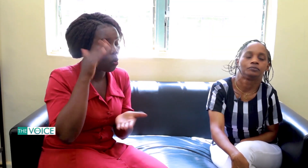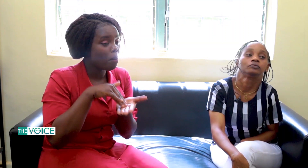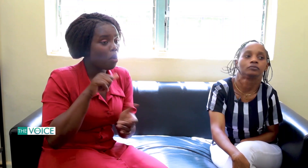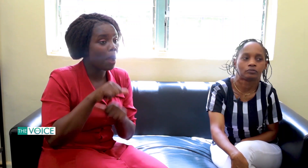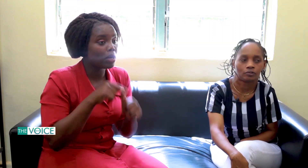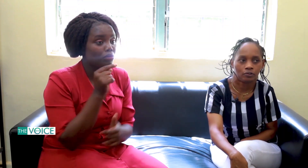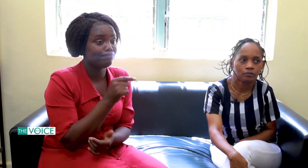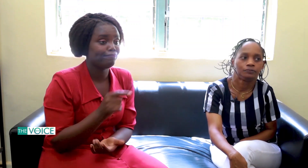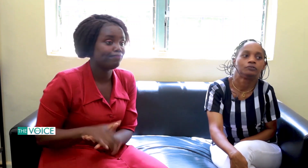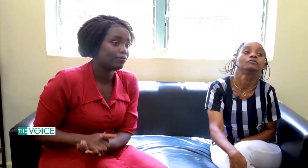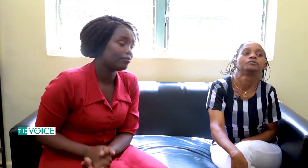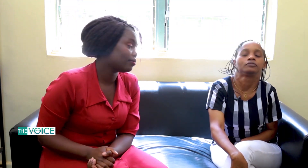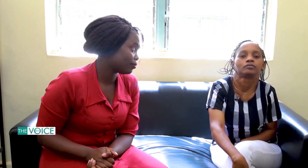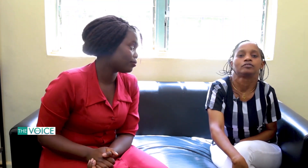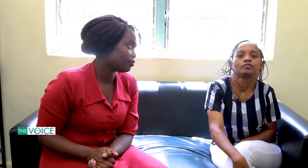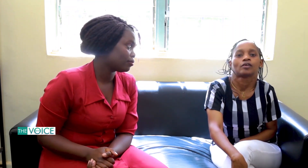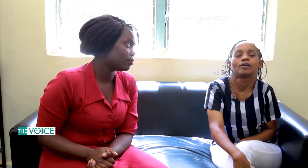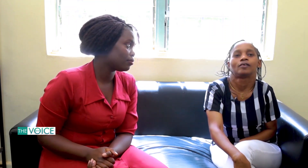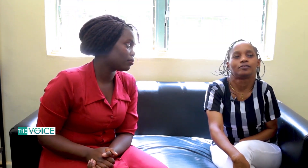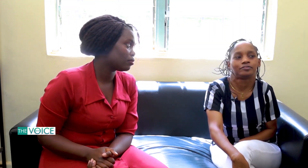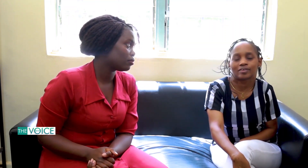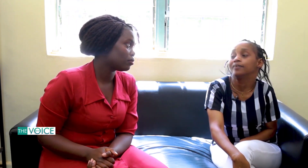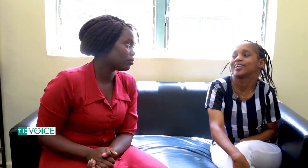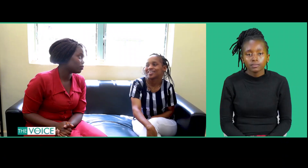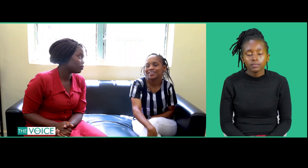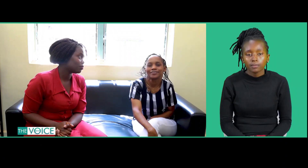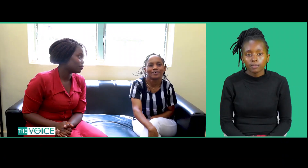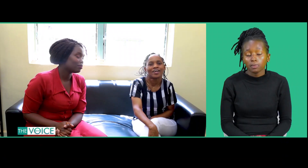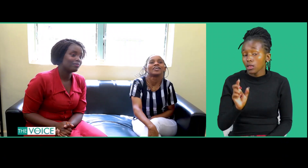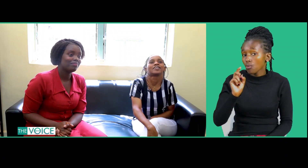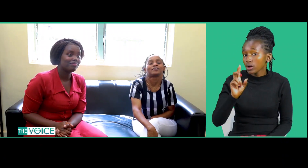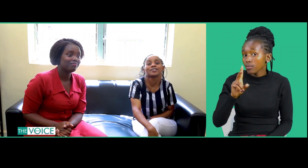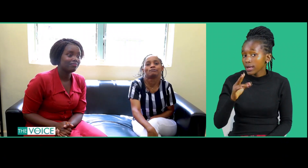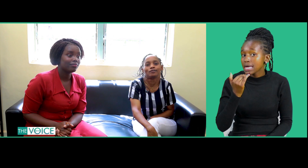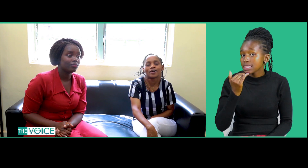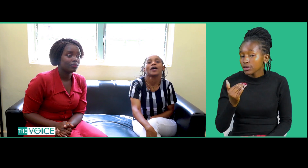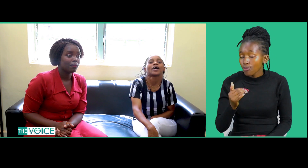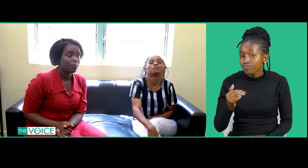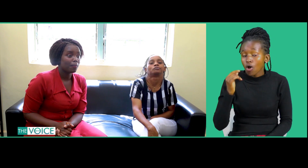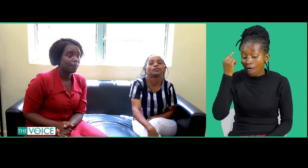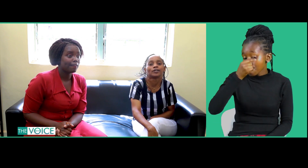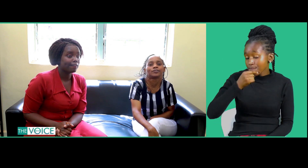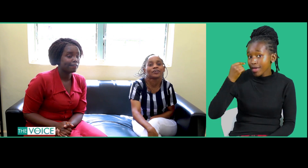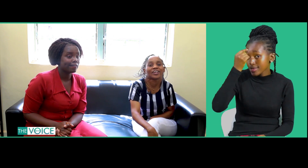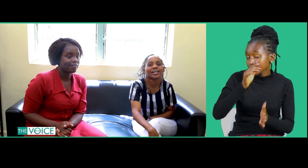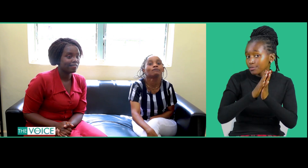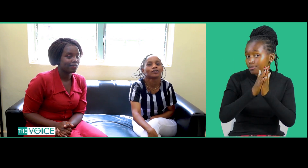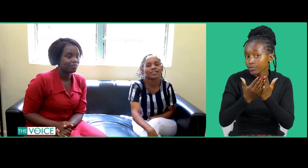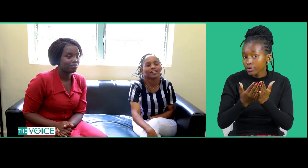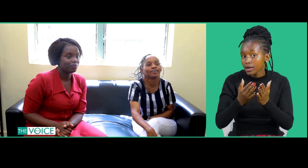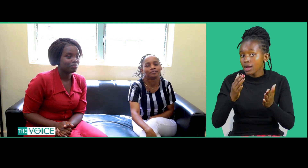follow you and also know more about CP, cerebral palsy. Okay, thank you. In Facebook, I'm